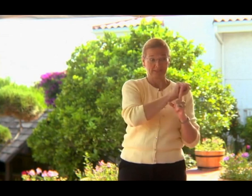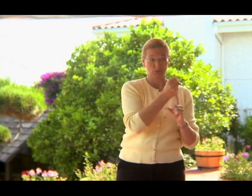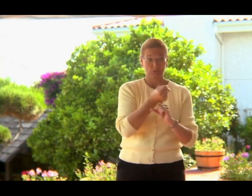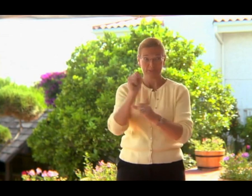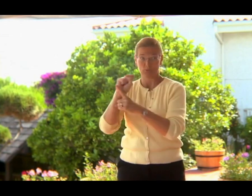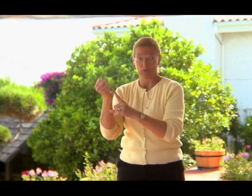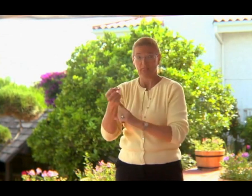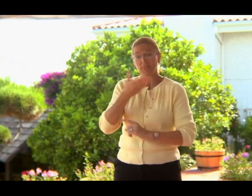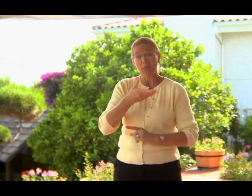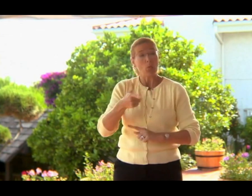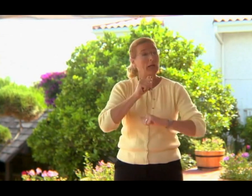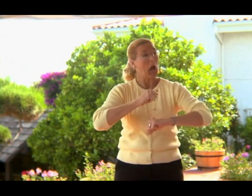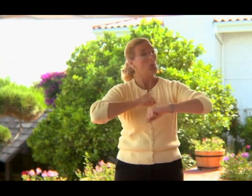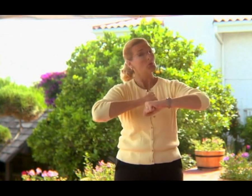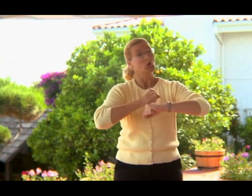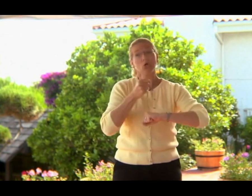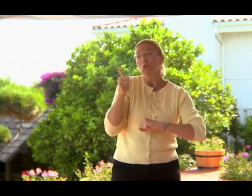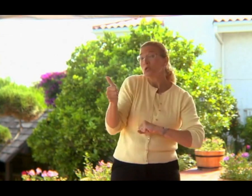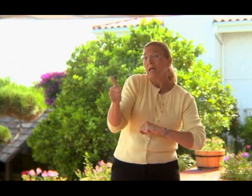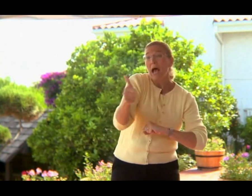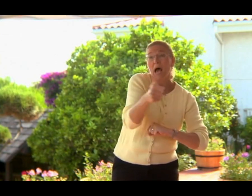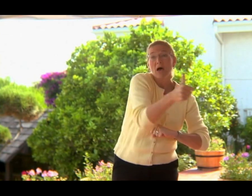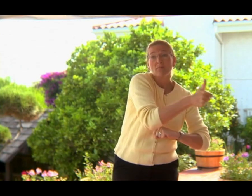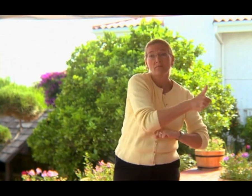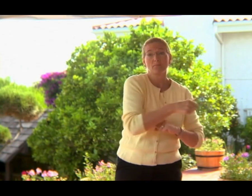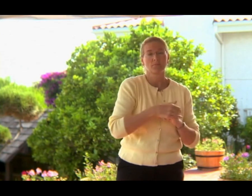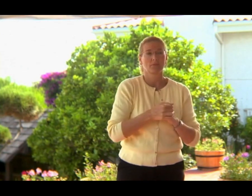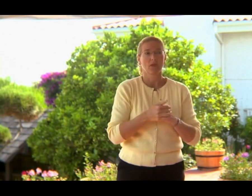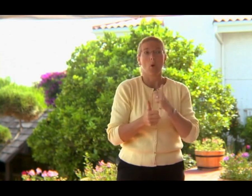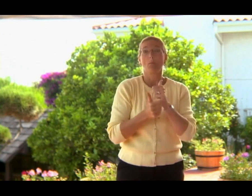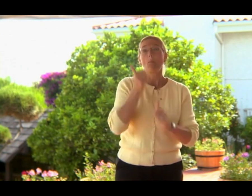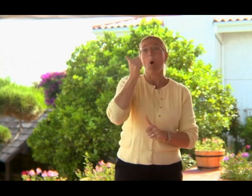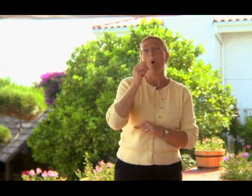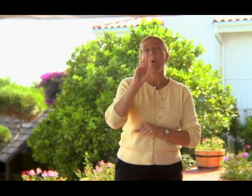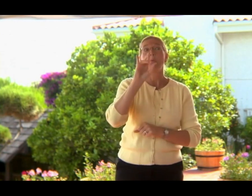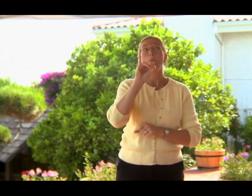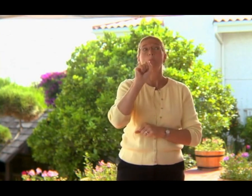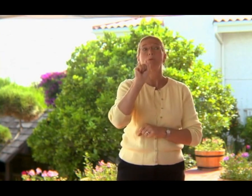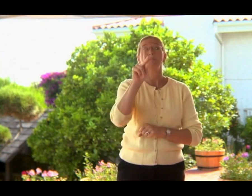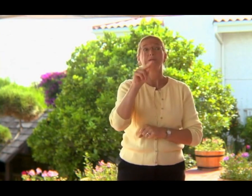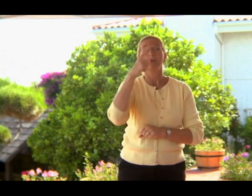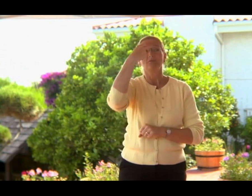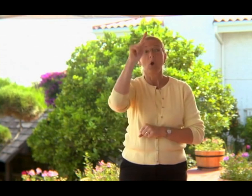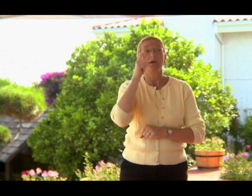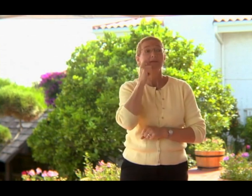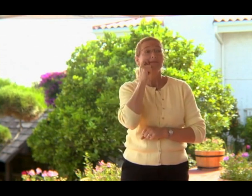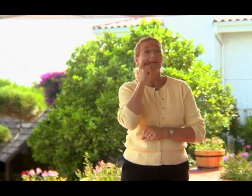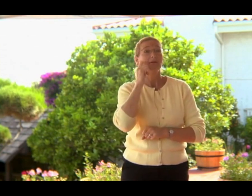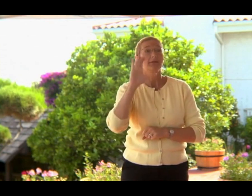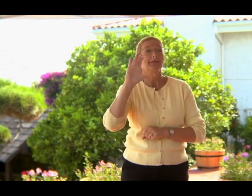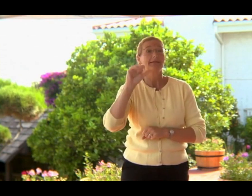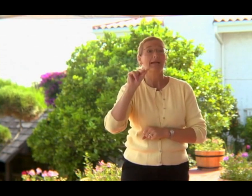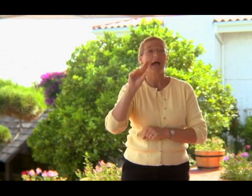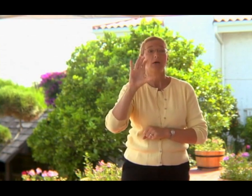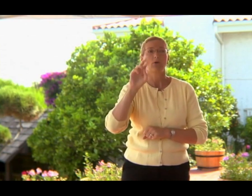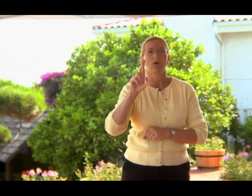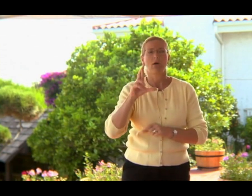In both situations, there are things you can do to protect yourself. Sun exposure is the most important risk factor for skin